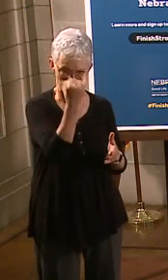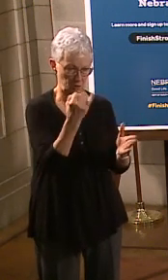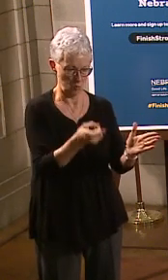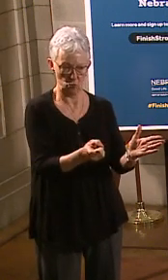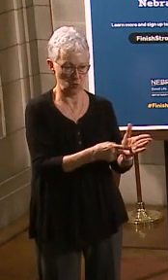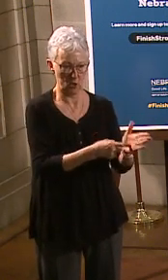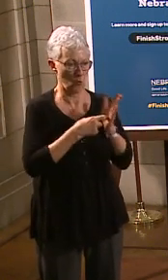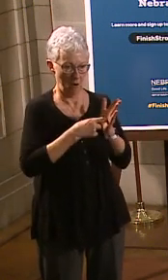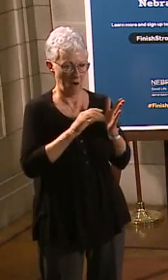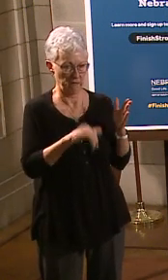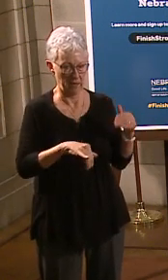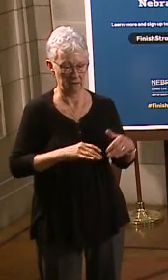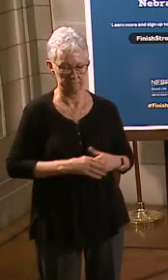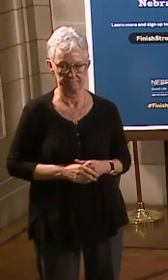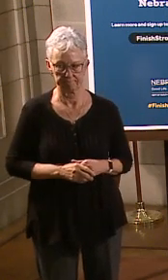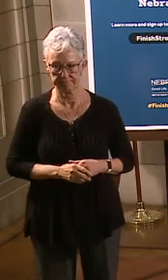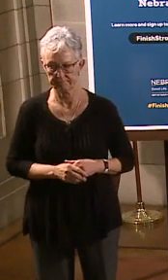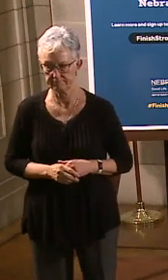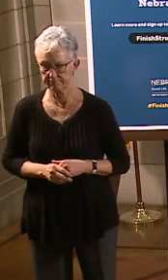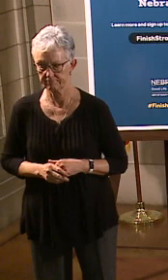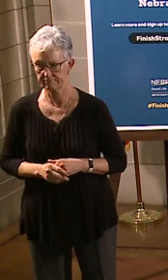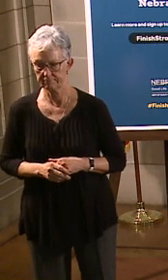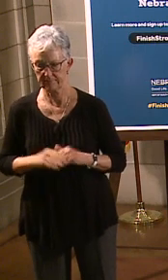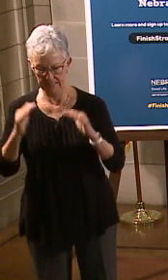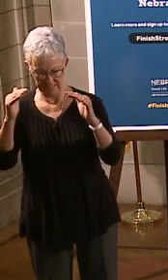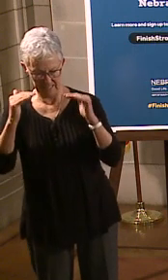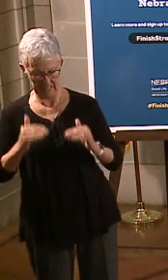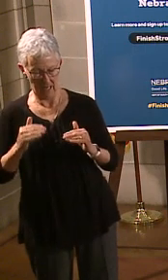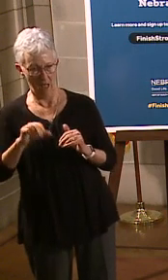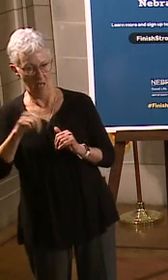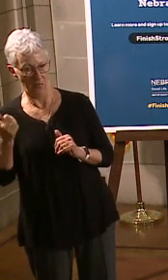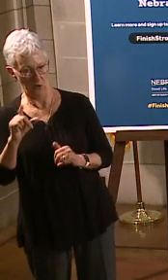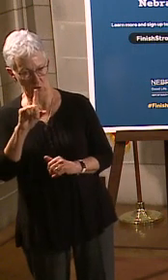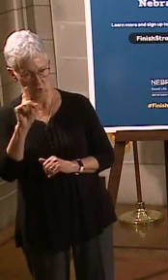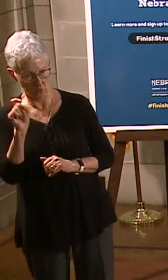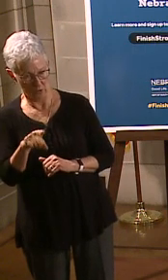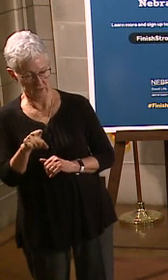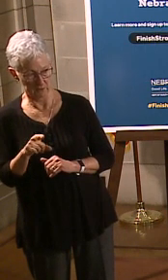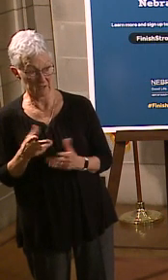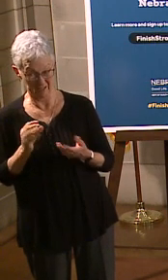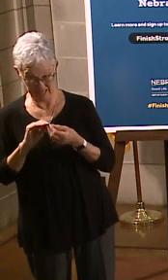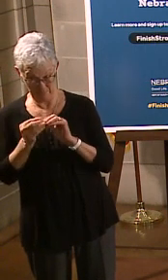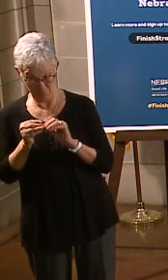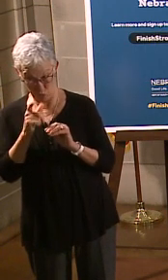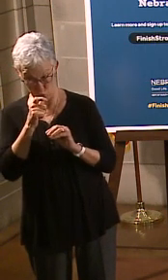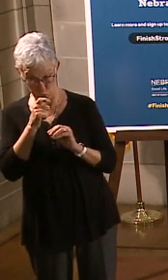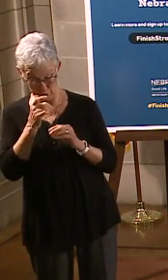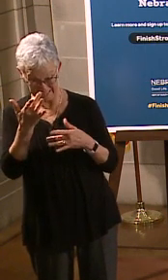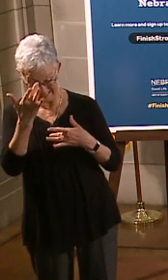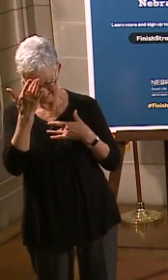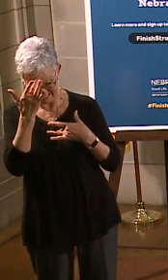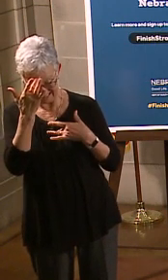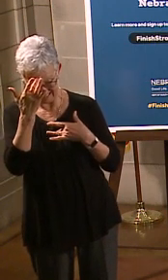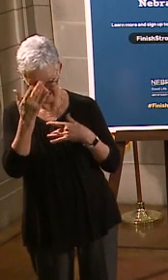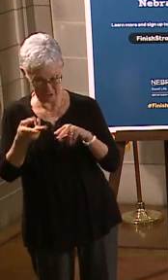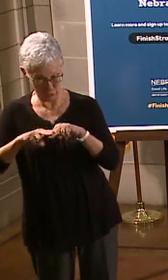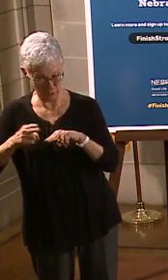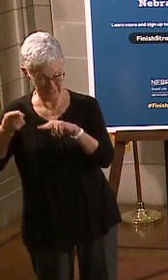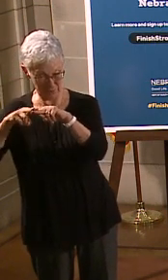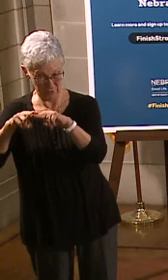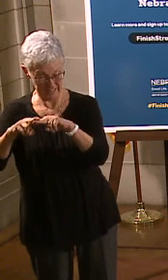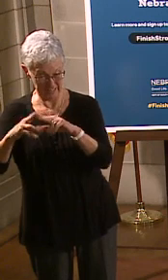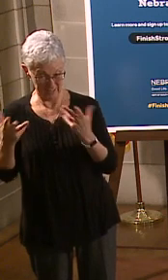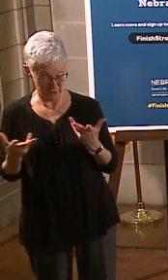And cases are up in Nebraska. Has the governor given any thought to tightening up any of the restrictions? We know he's going by hospital capacity. That's exactly